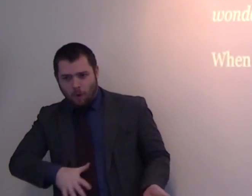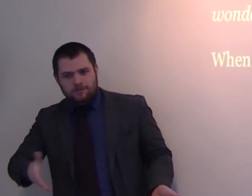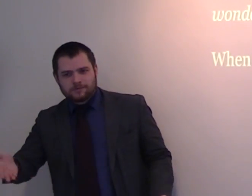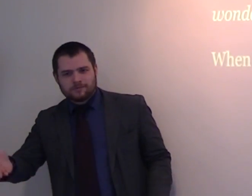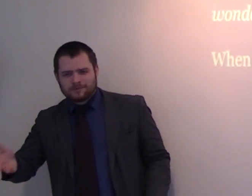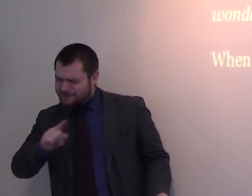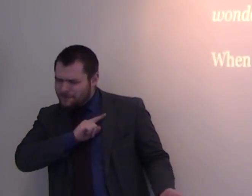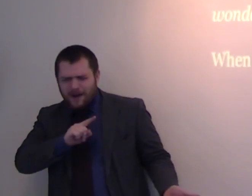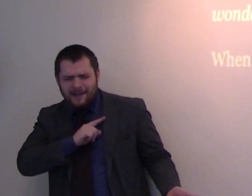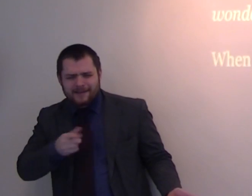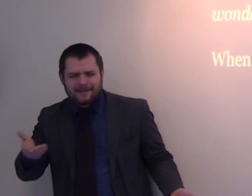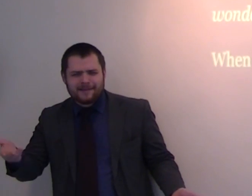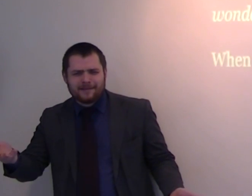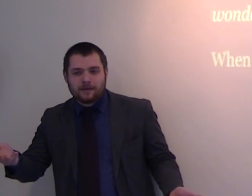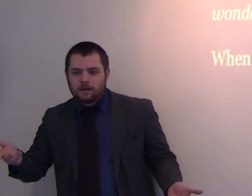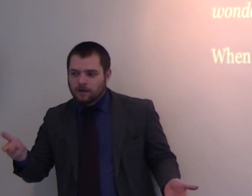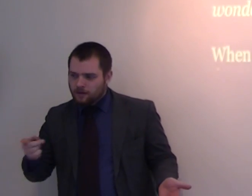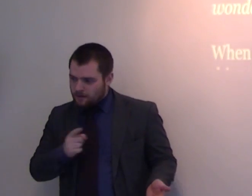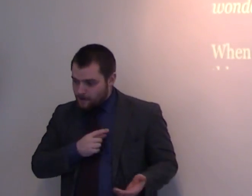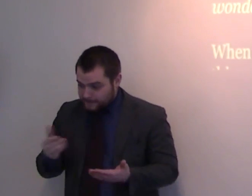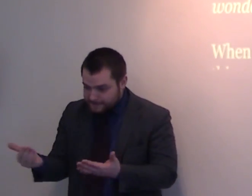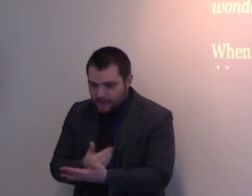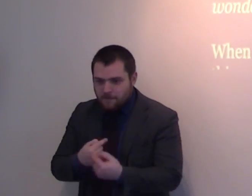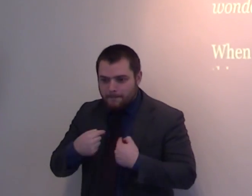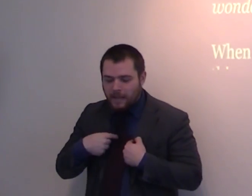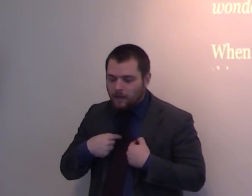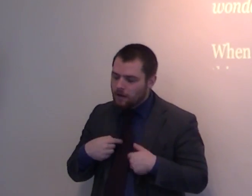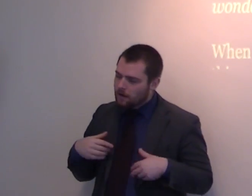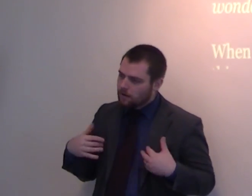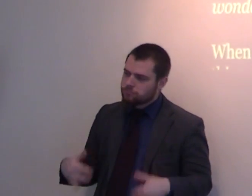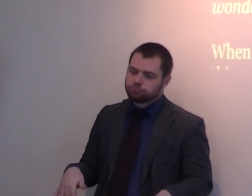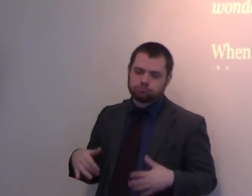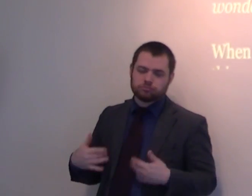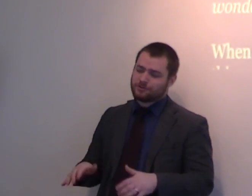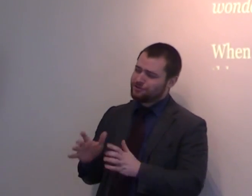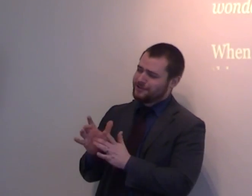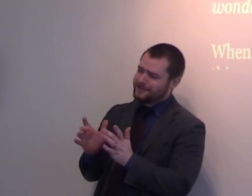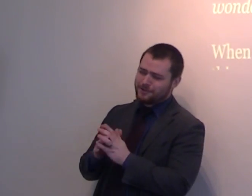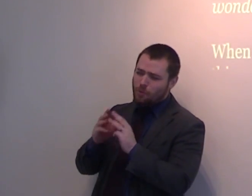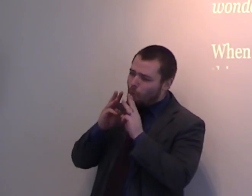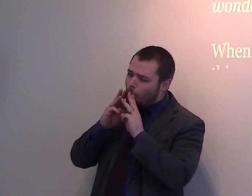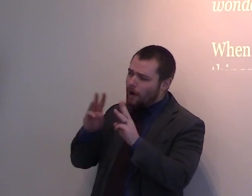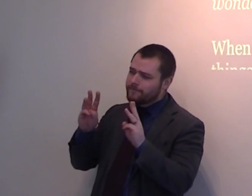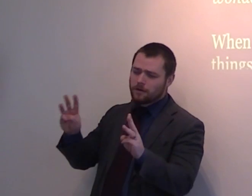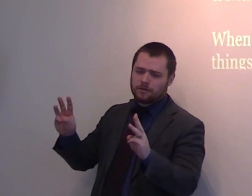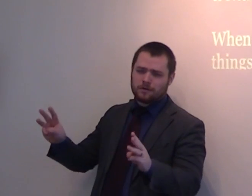Why? To save me. Jesus is wonderful. He is the best